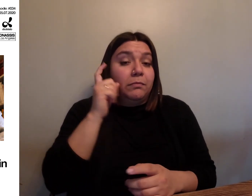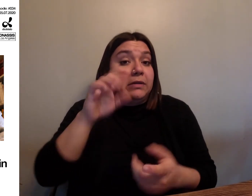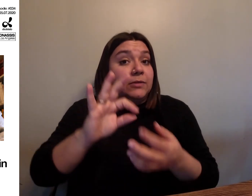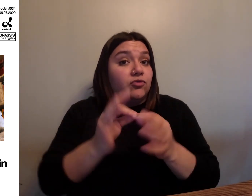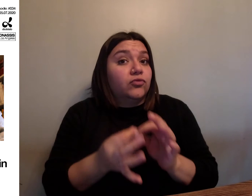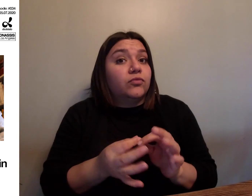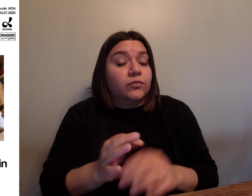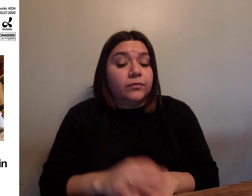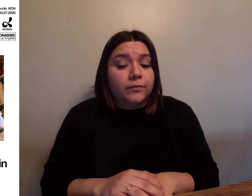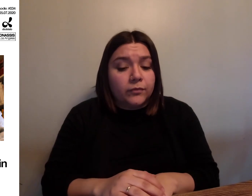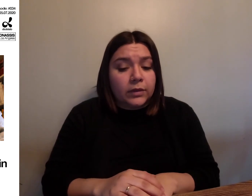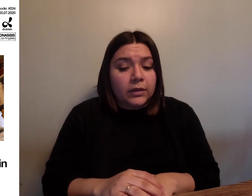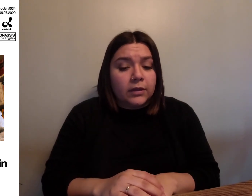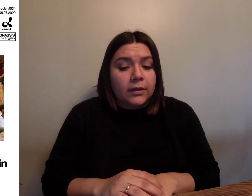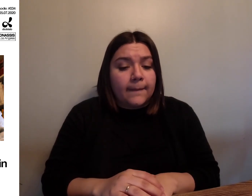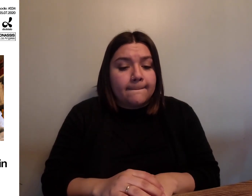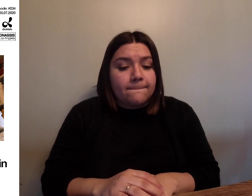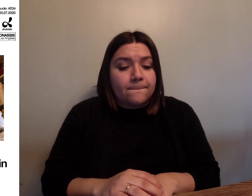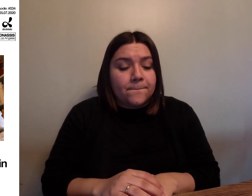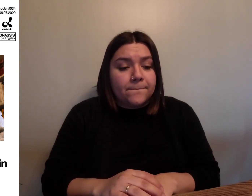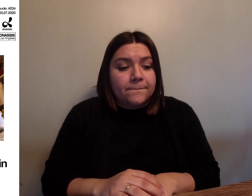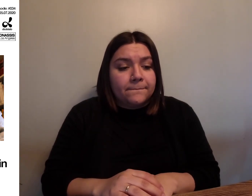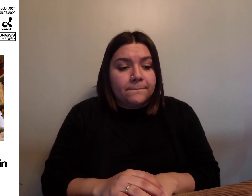to be interpreted. So, in a sense,